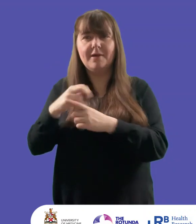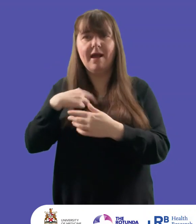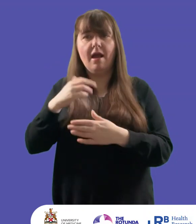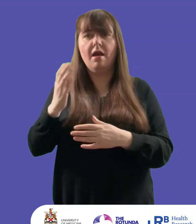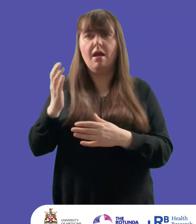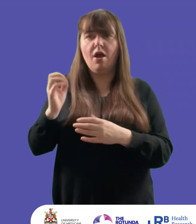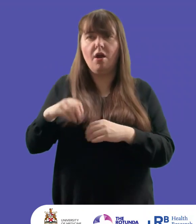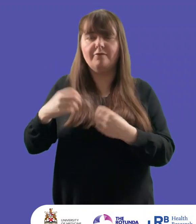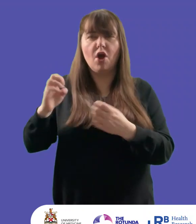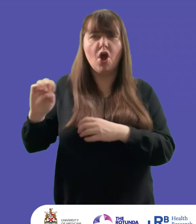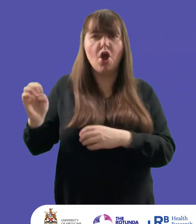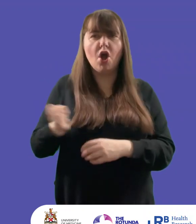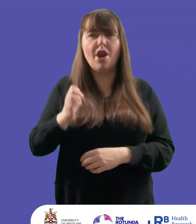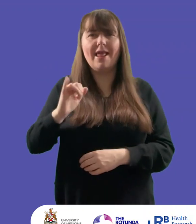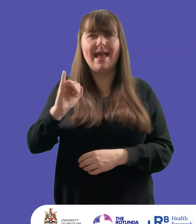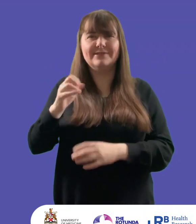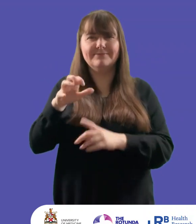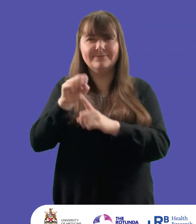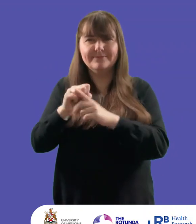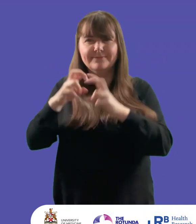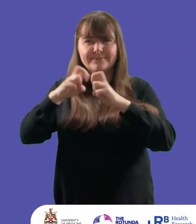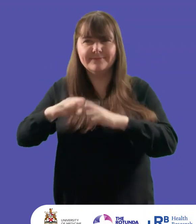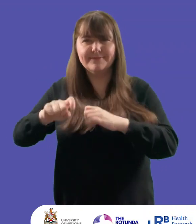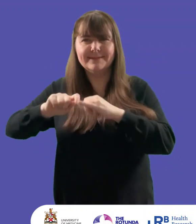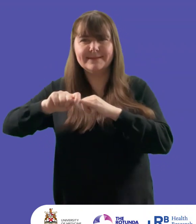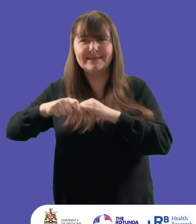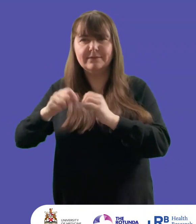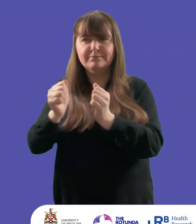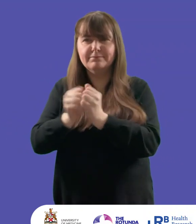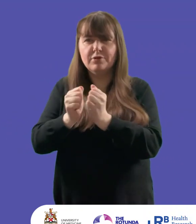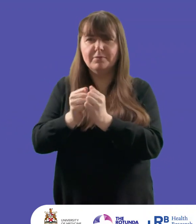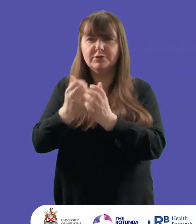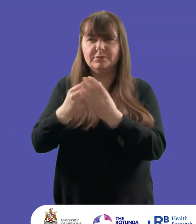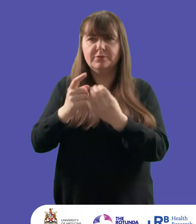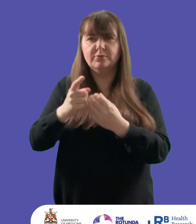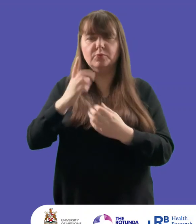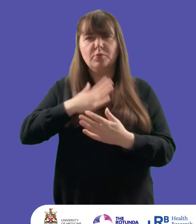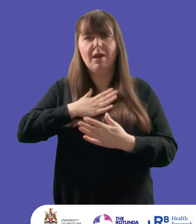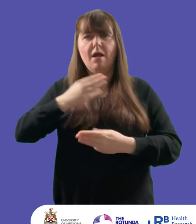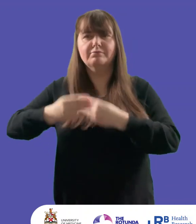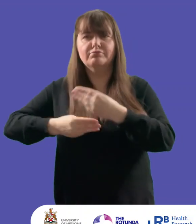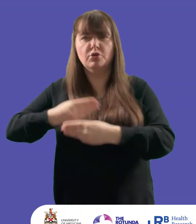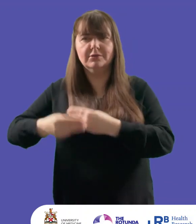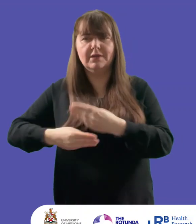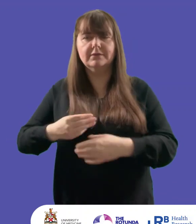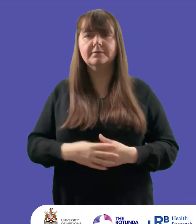early invasive diagnostic testing if that is appropriate and it's something that you wish to proceed with.